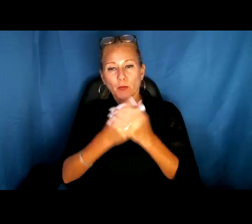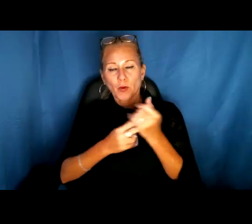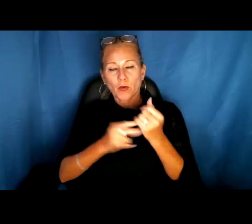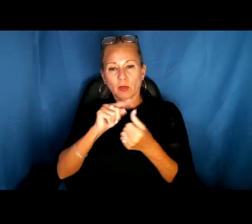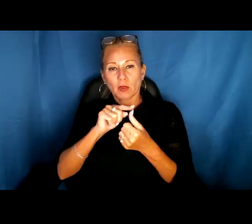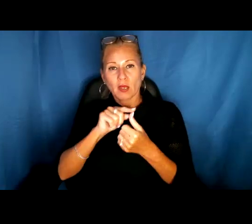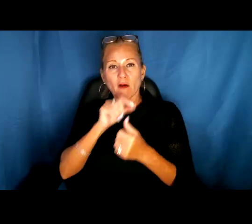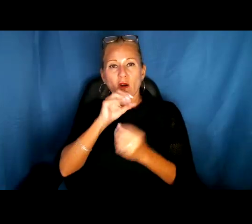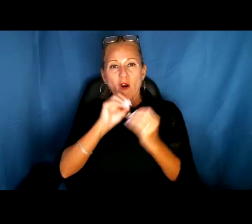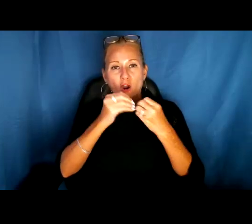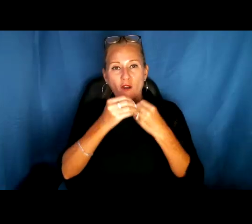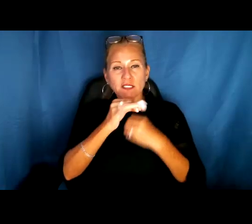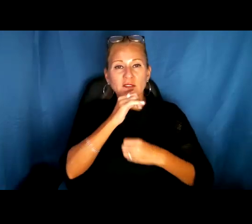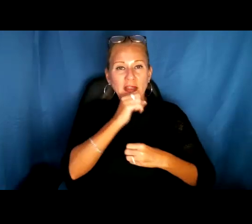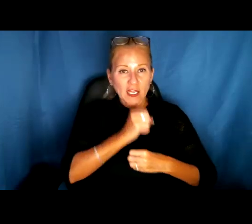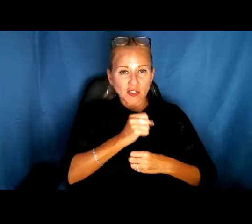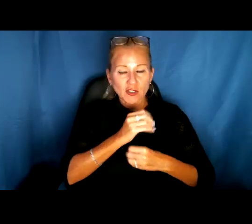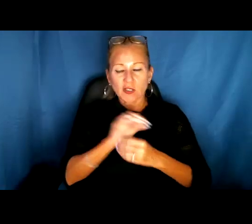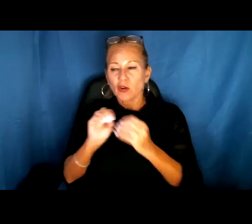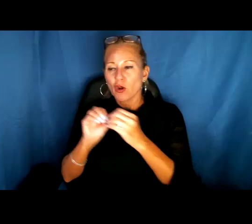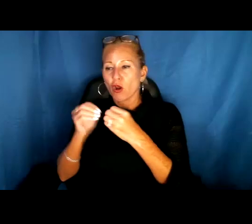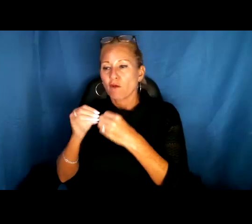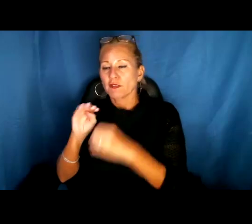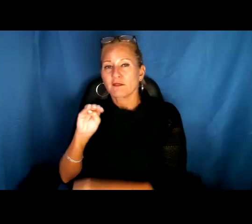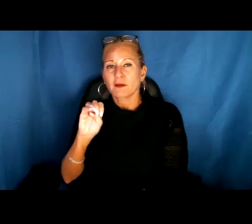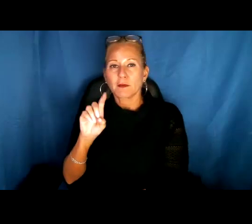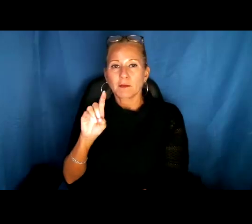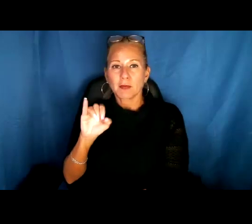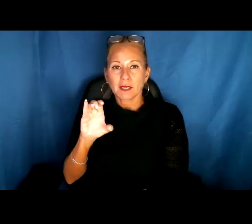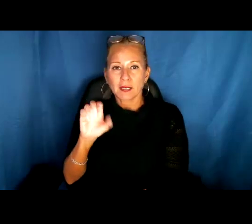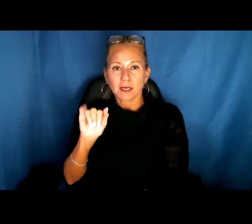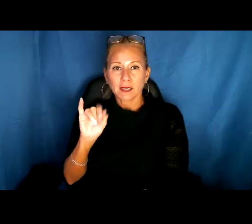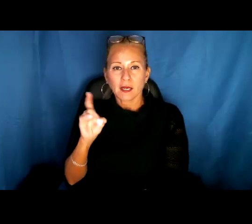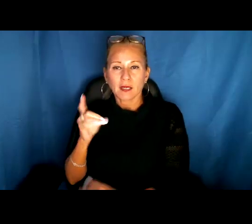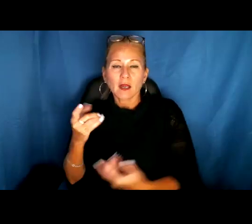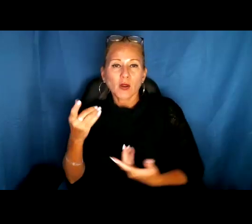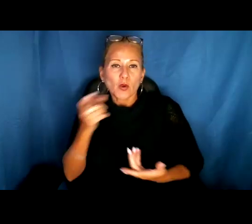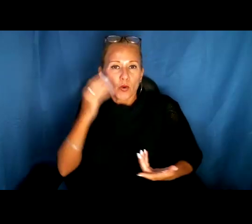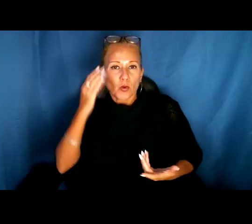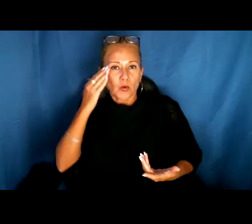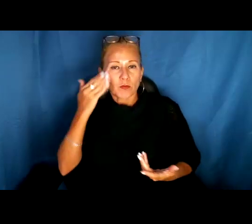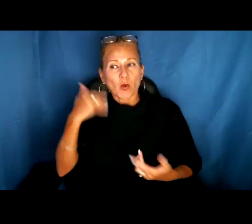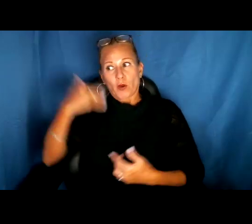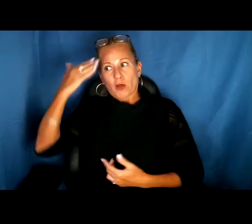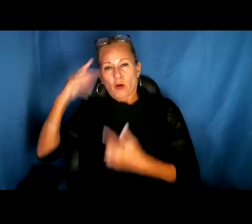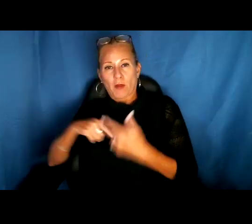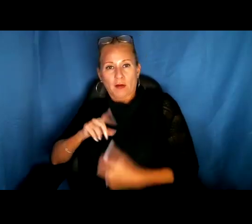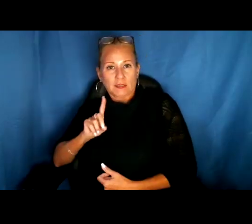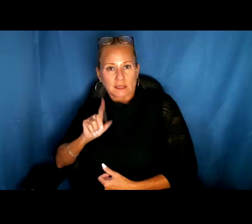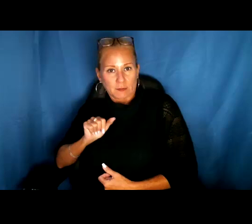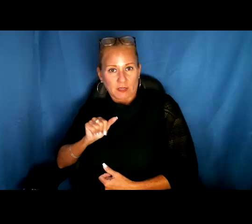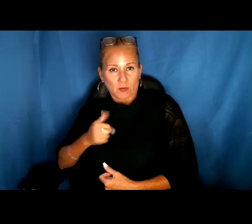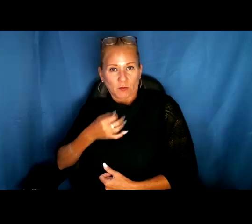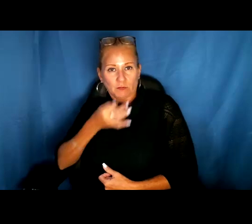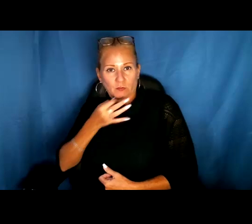Office of Aging and Office of Medicaid, because who knows best? We know the best about the disability services. We are